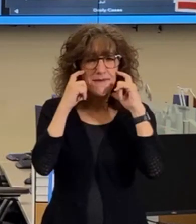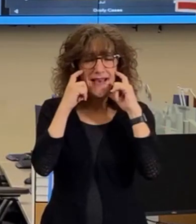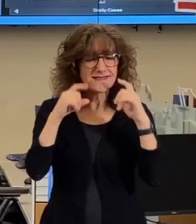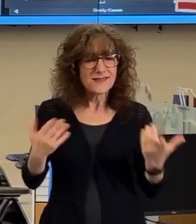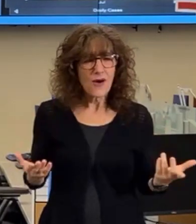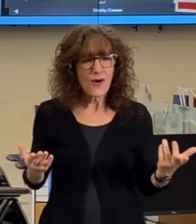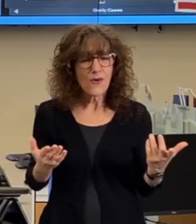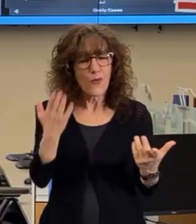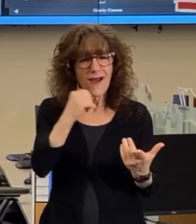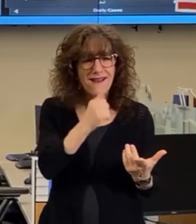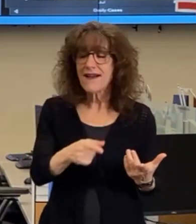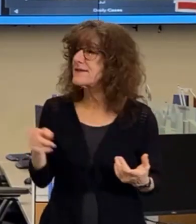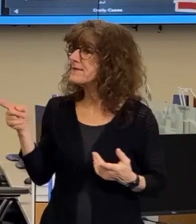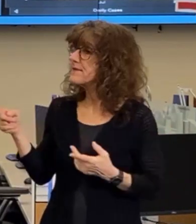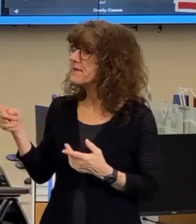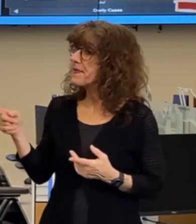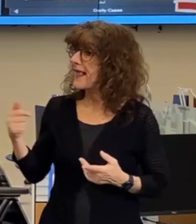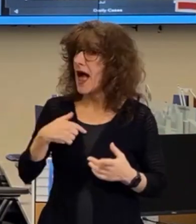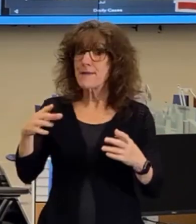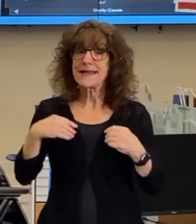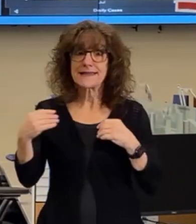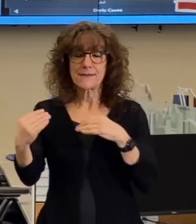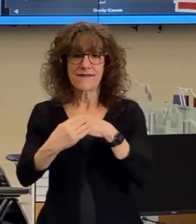So, again, I'm accepting